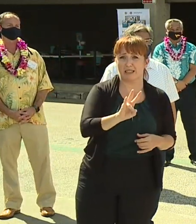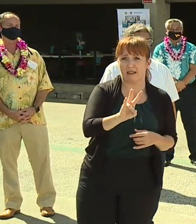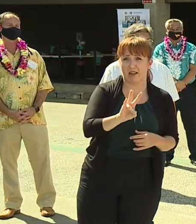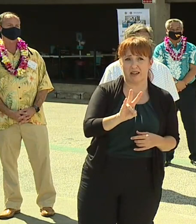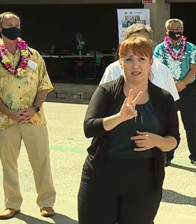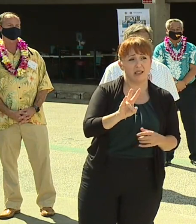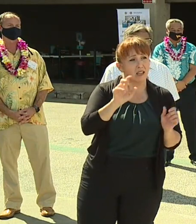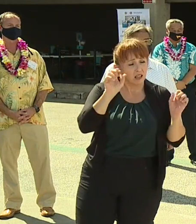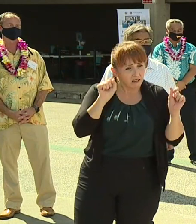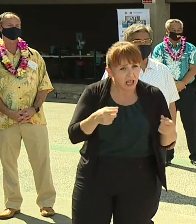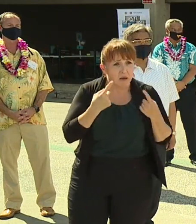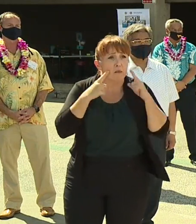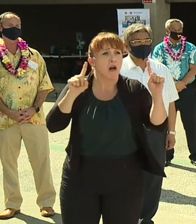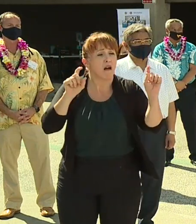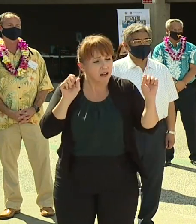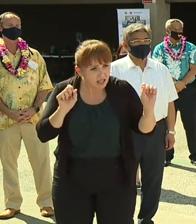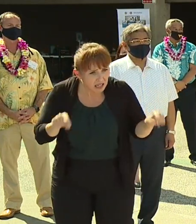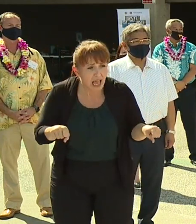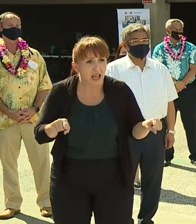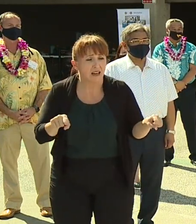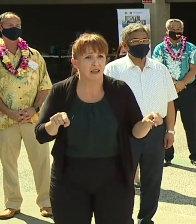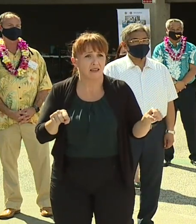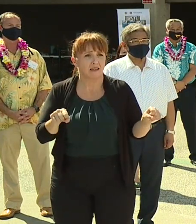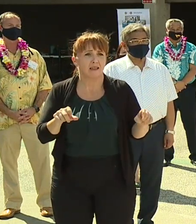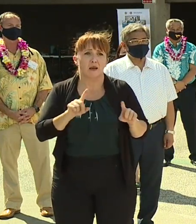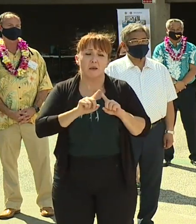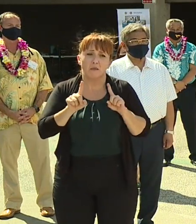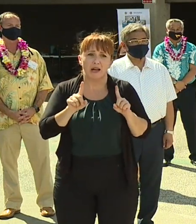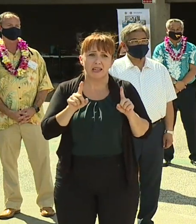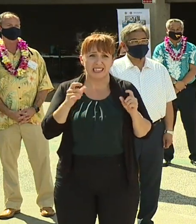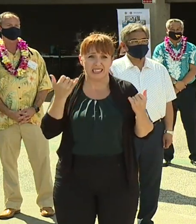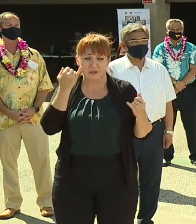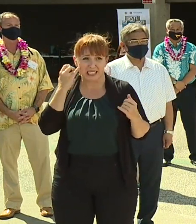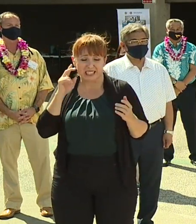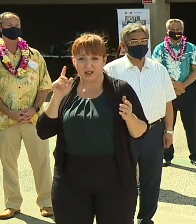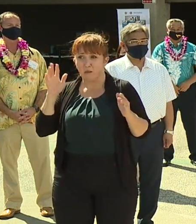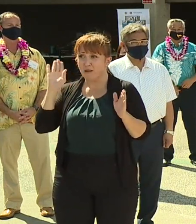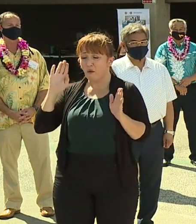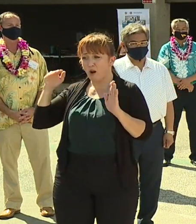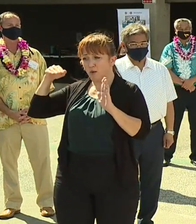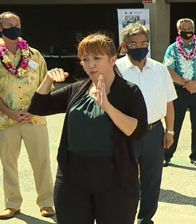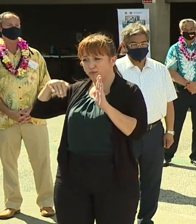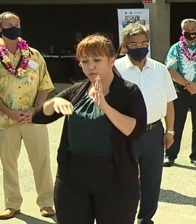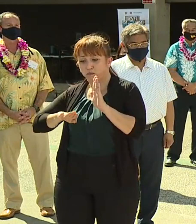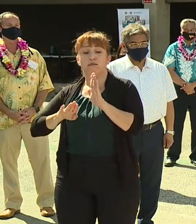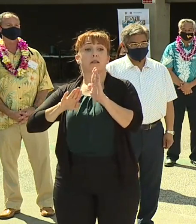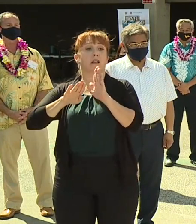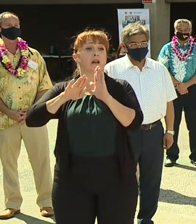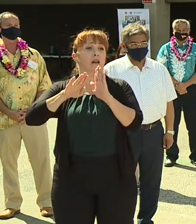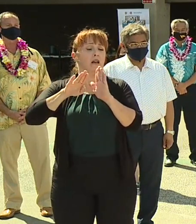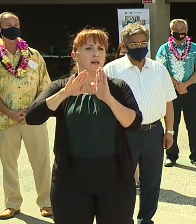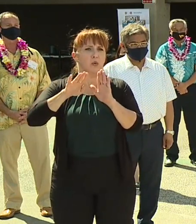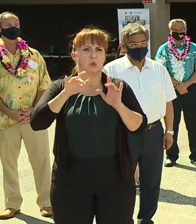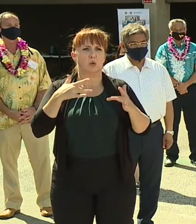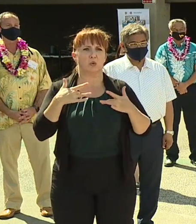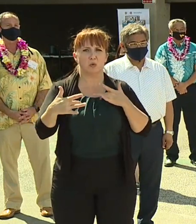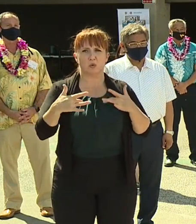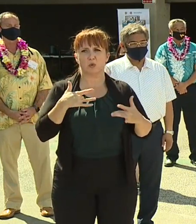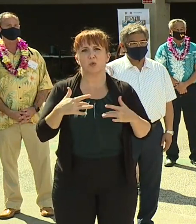can get there, it's not that much. But with the direction we're seeing today or yesterday, it is somewhat